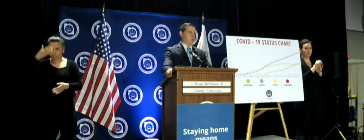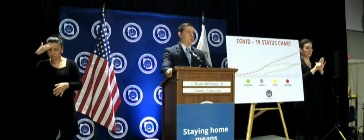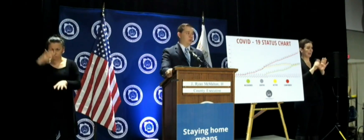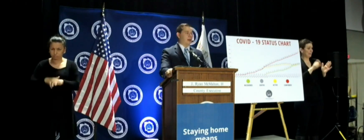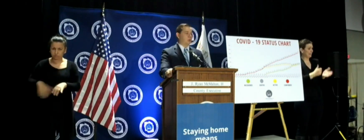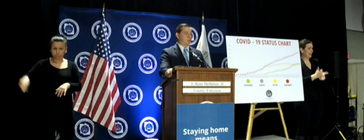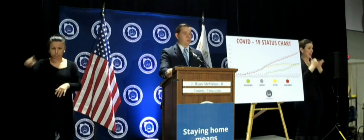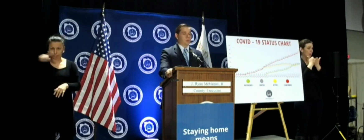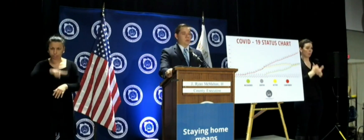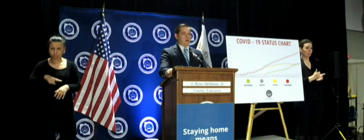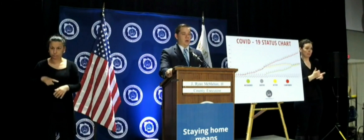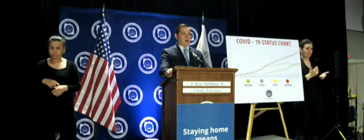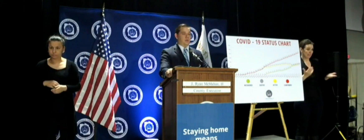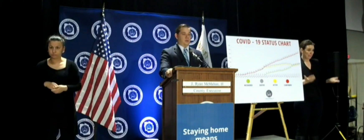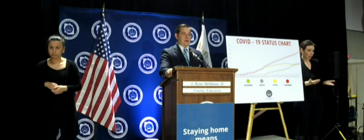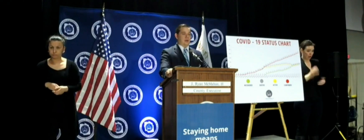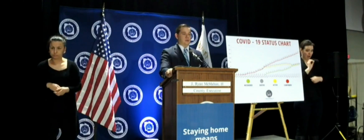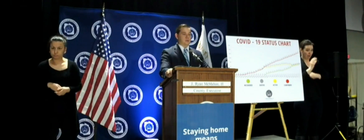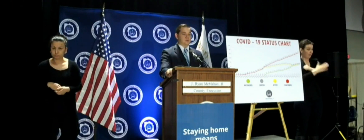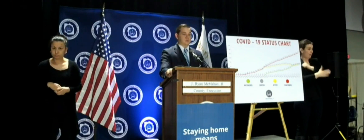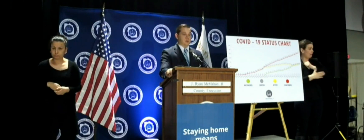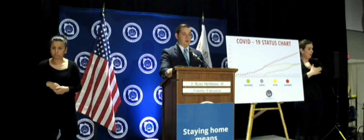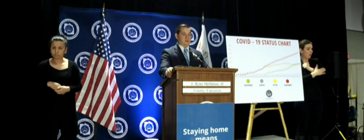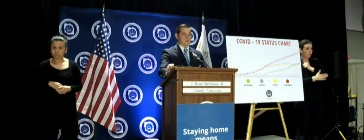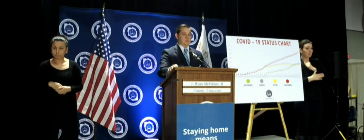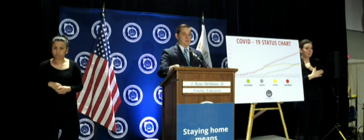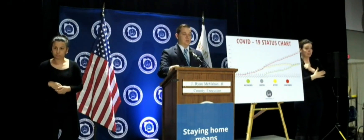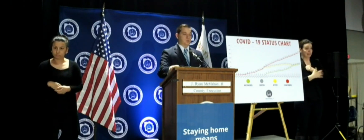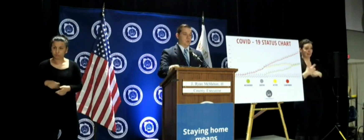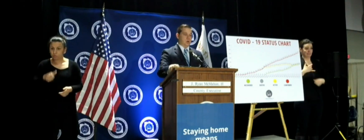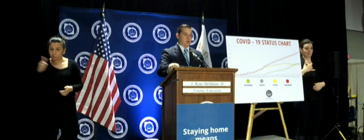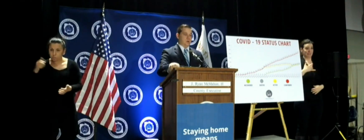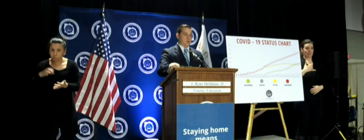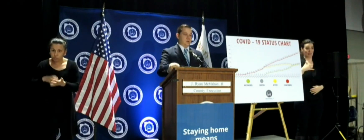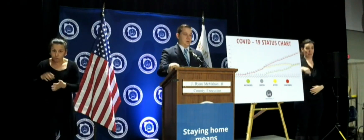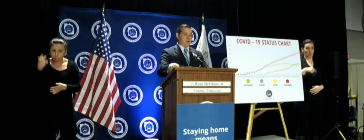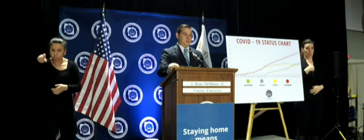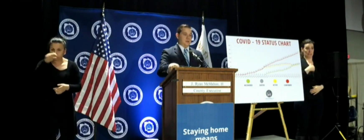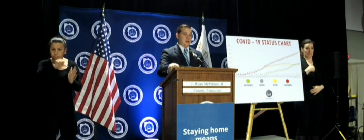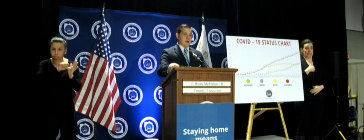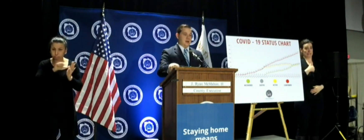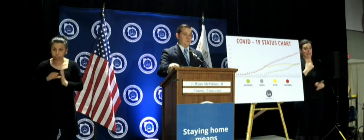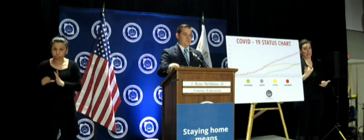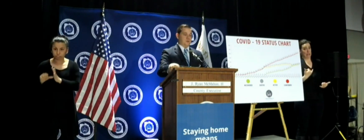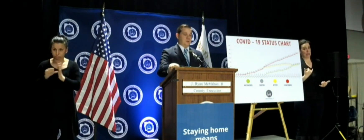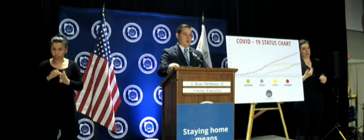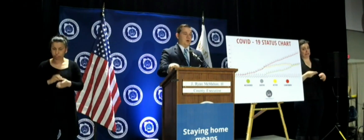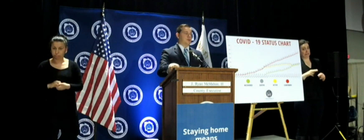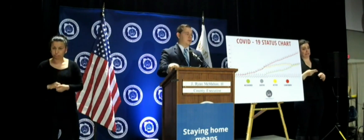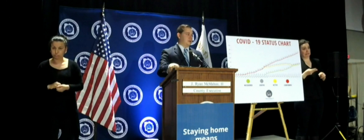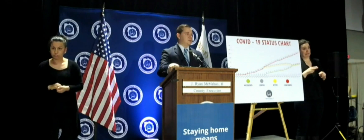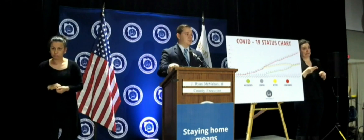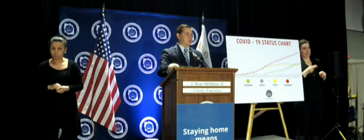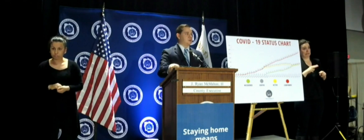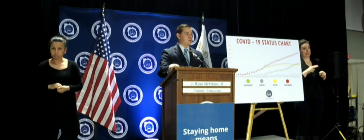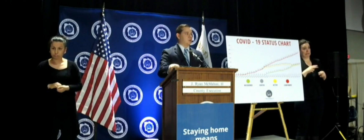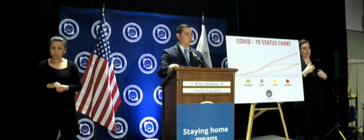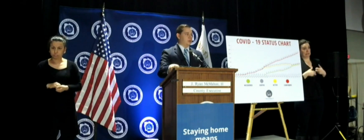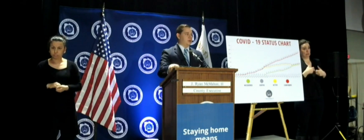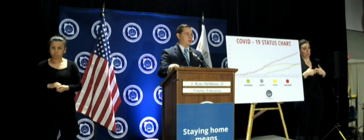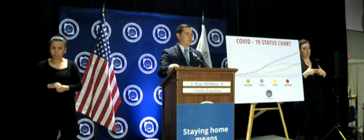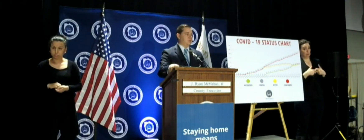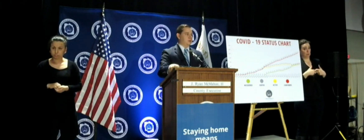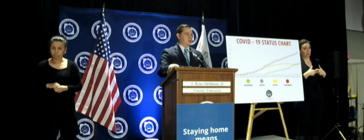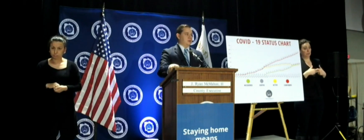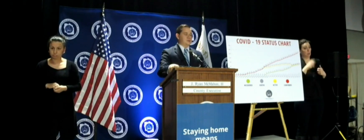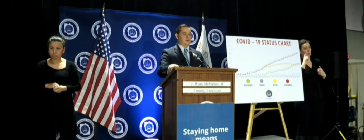this is a real problem. Other counties are in a situation where they have all their cases are nursing home